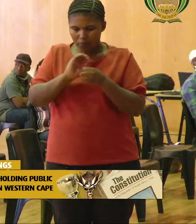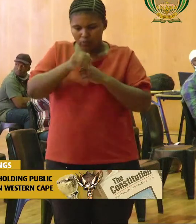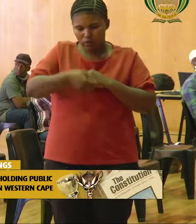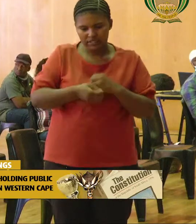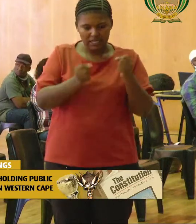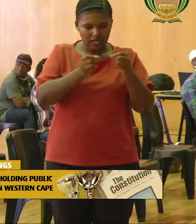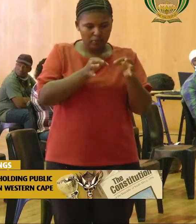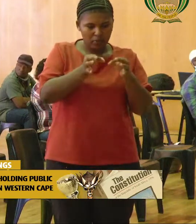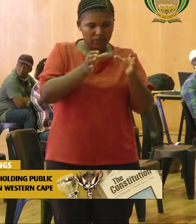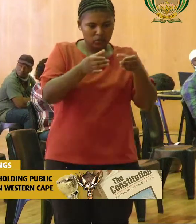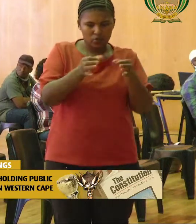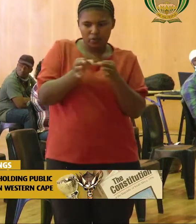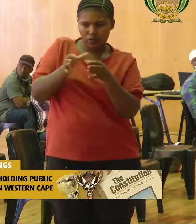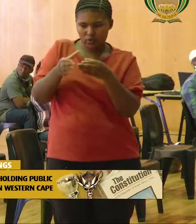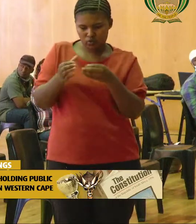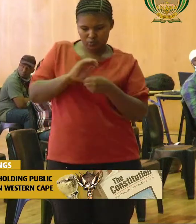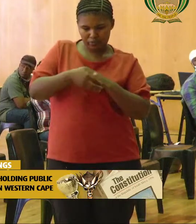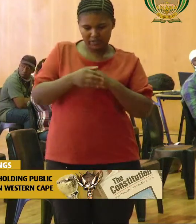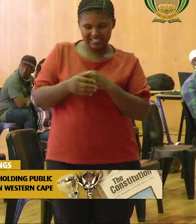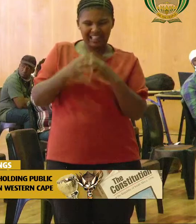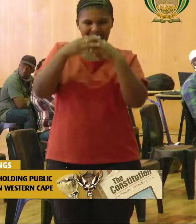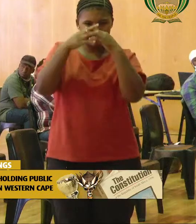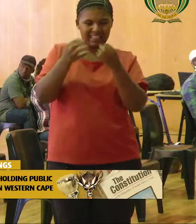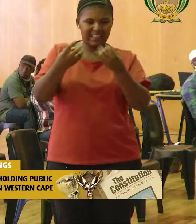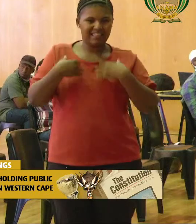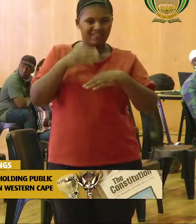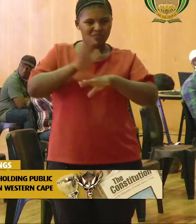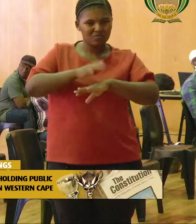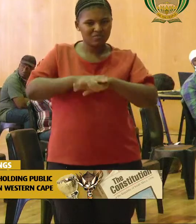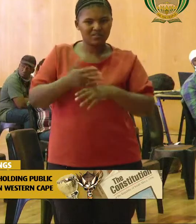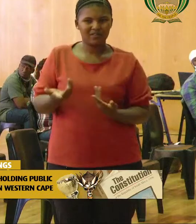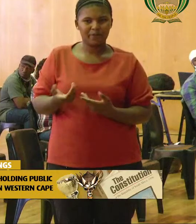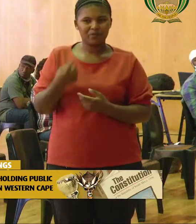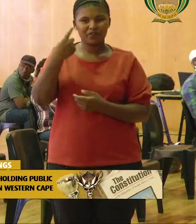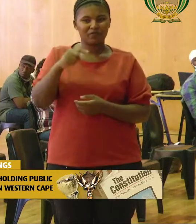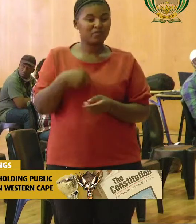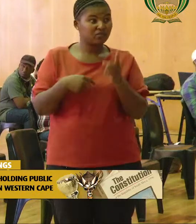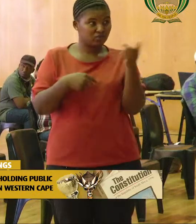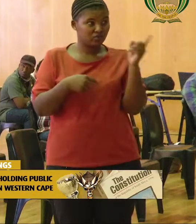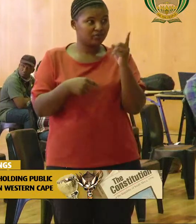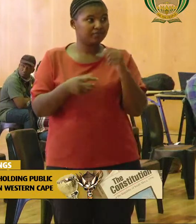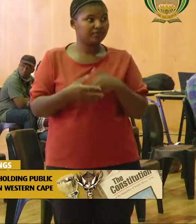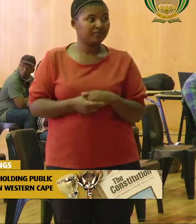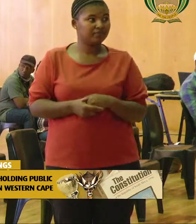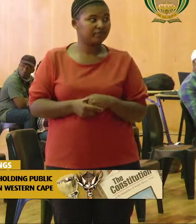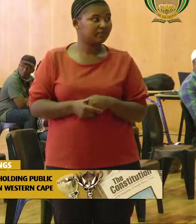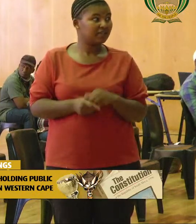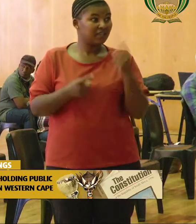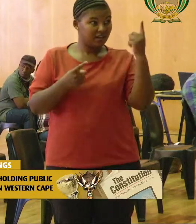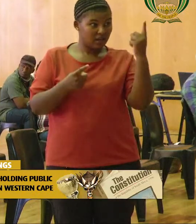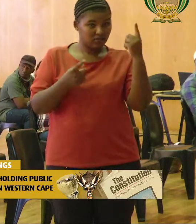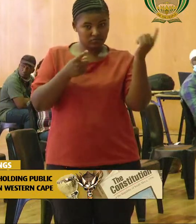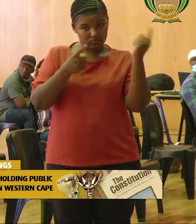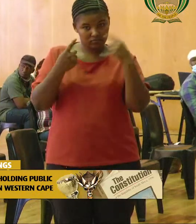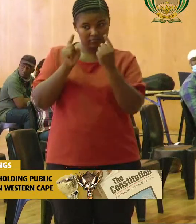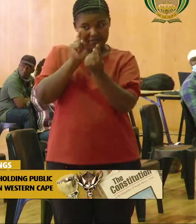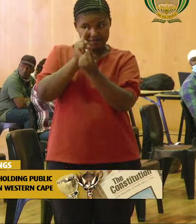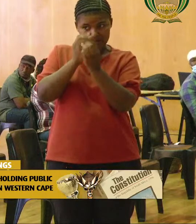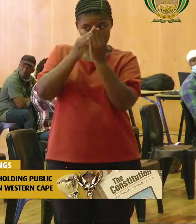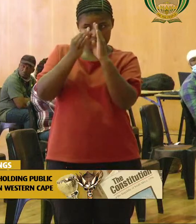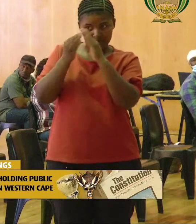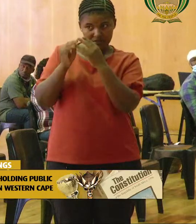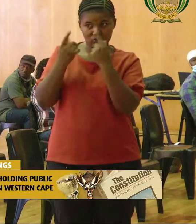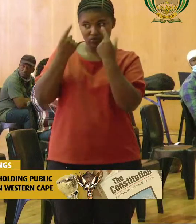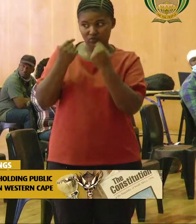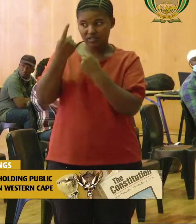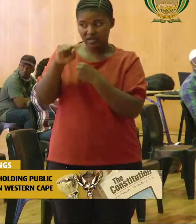ezinkulu ba masiqhubeke ukwenza le mess ziyenzileyo. For me, it's for you guys to come down and do